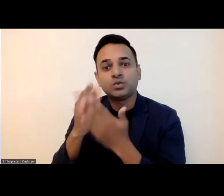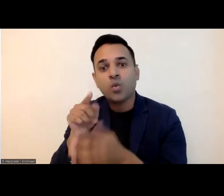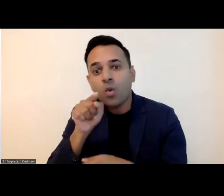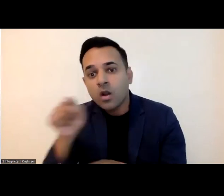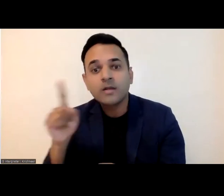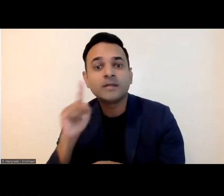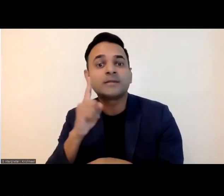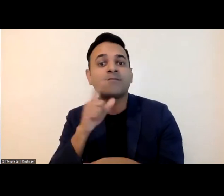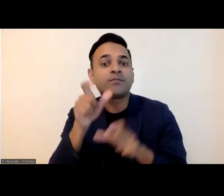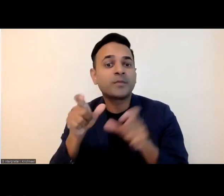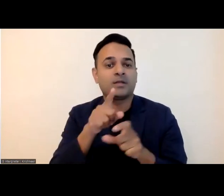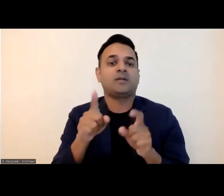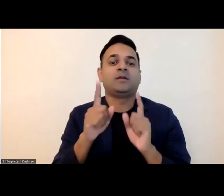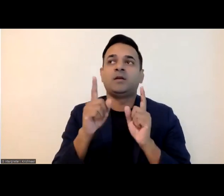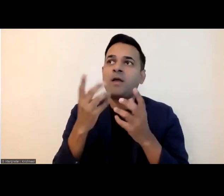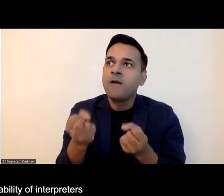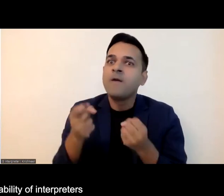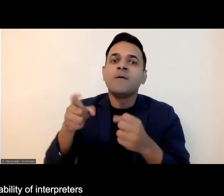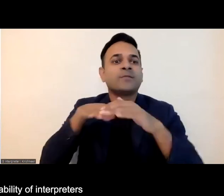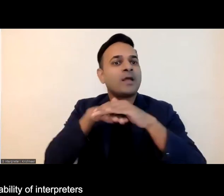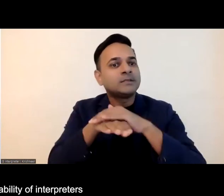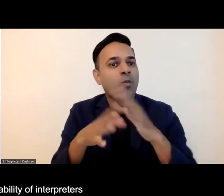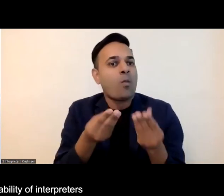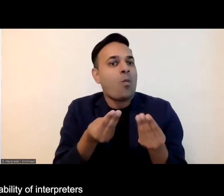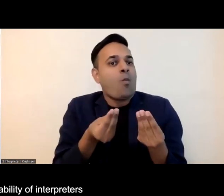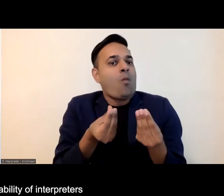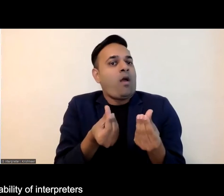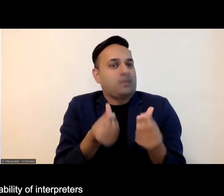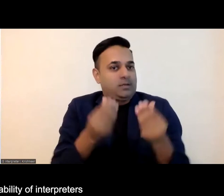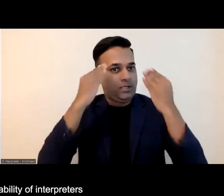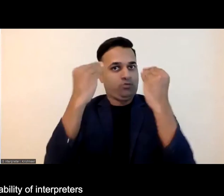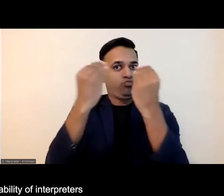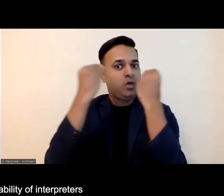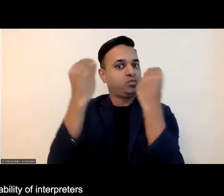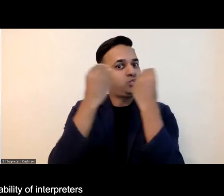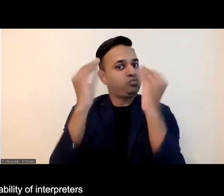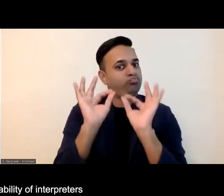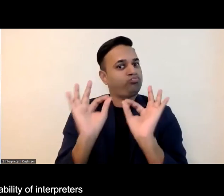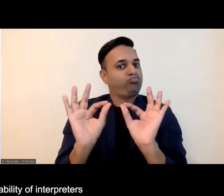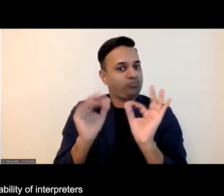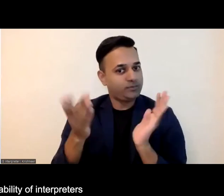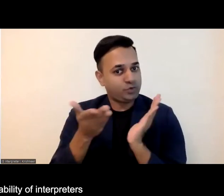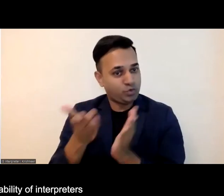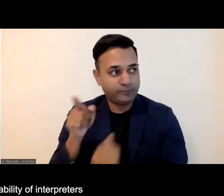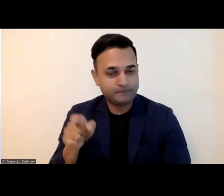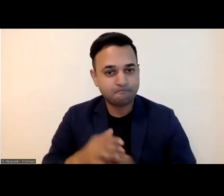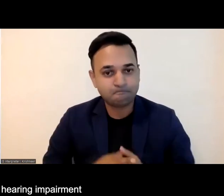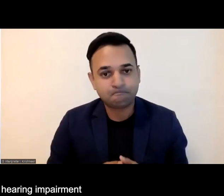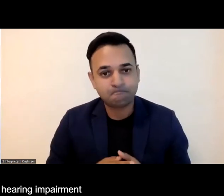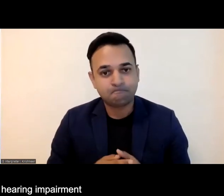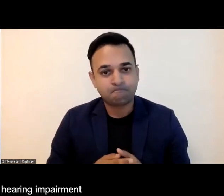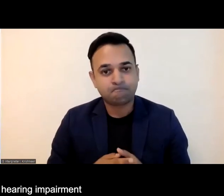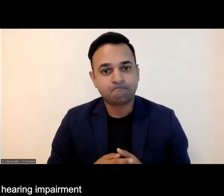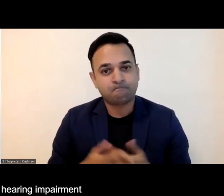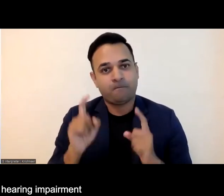provision of deaf, there must be availability of interpreters at the workplaces so